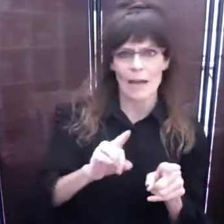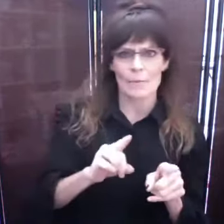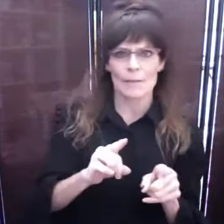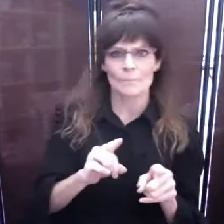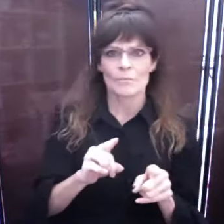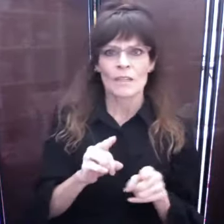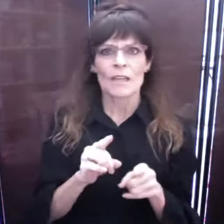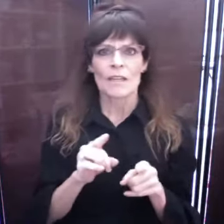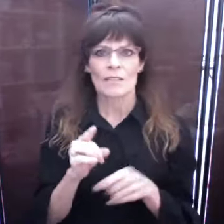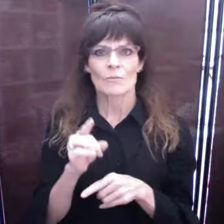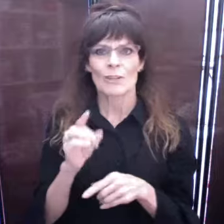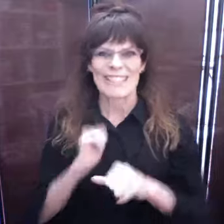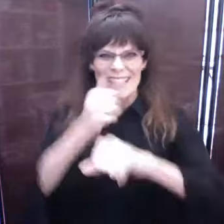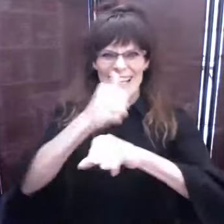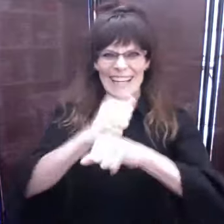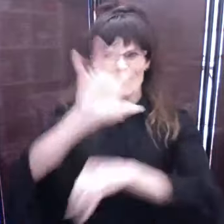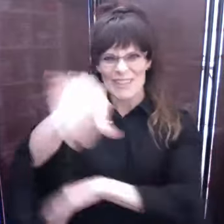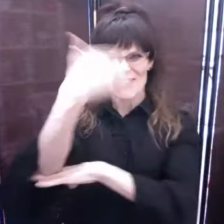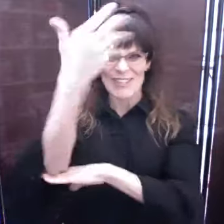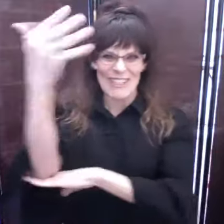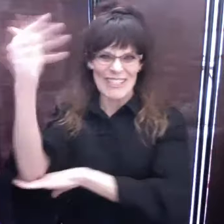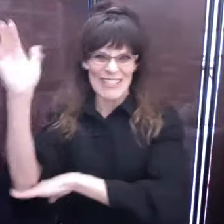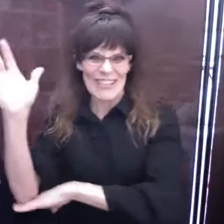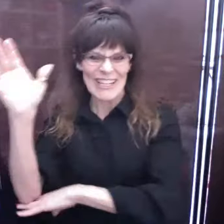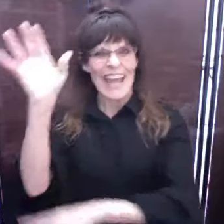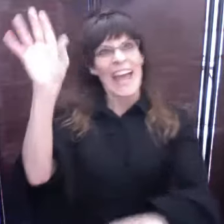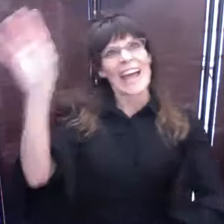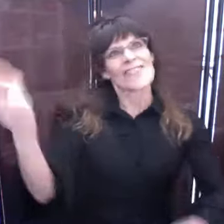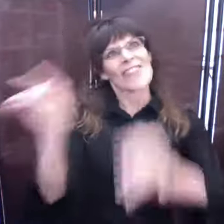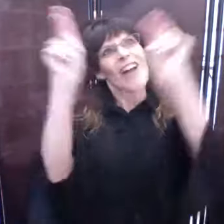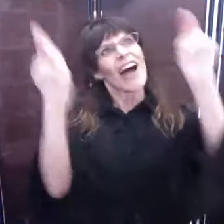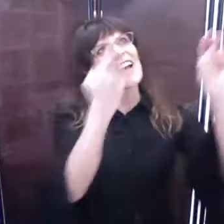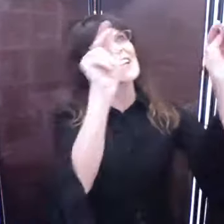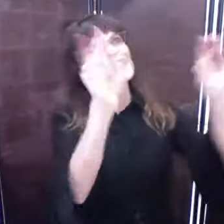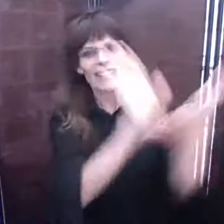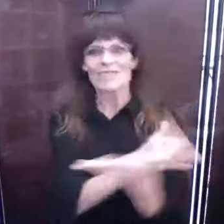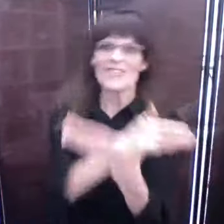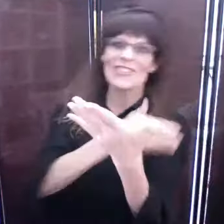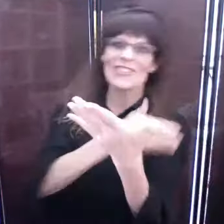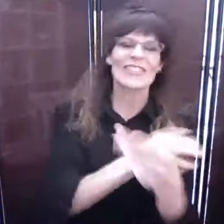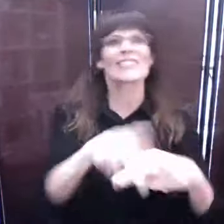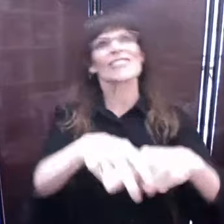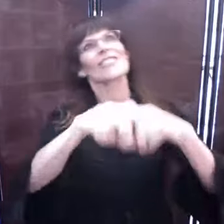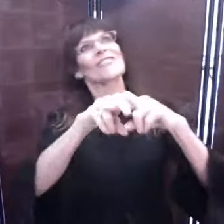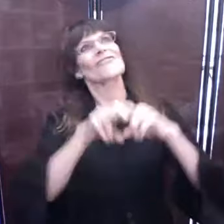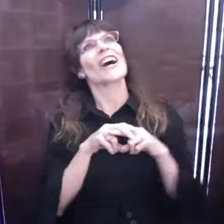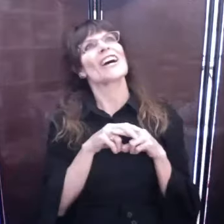tree and the lights up. I love Christmas time and the music and the lights and just the vibe of the whole thing. I always have, and